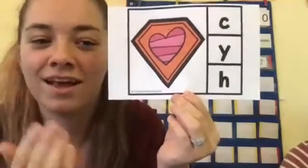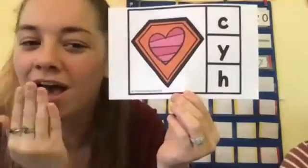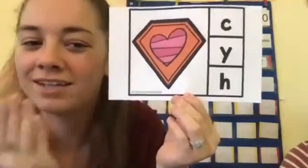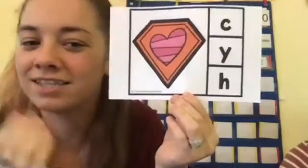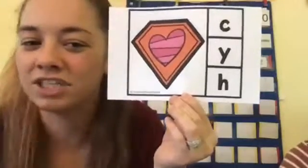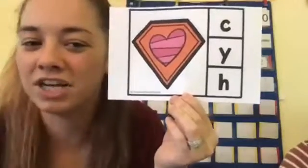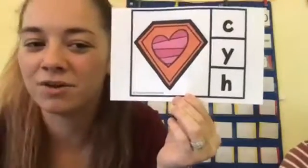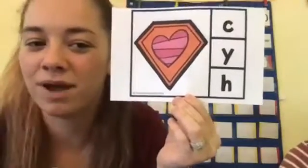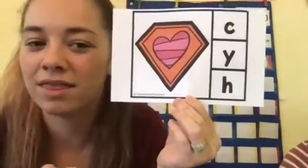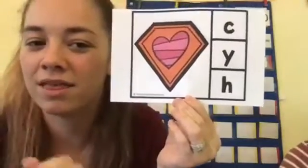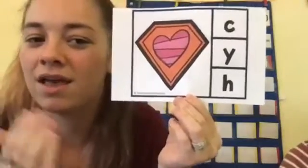It's like checking your breath.